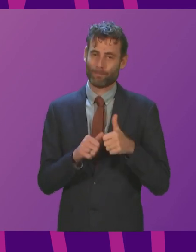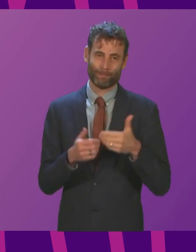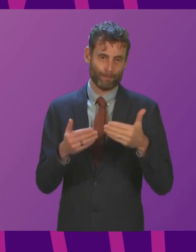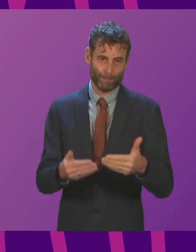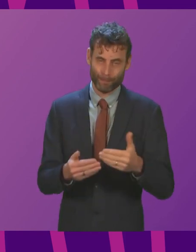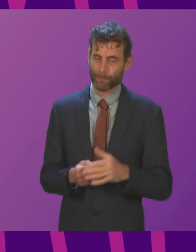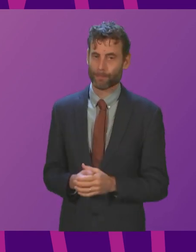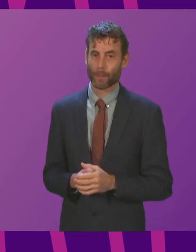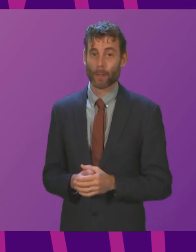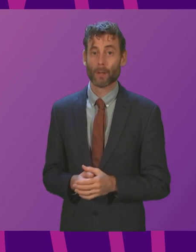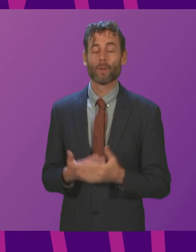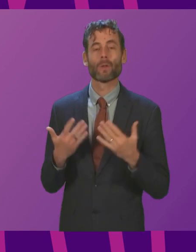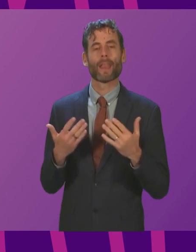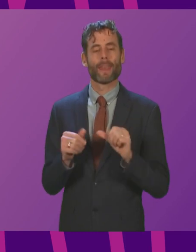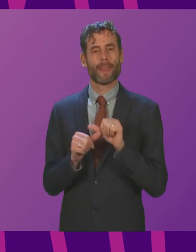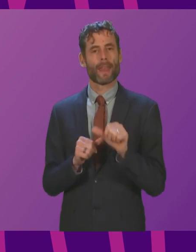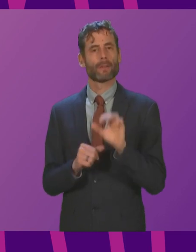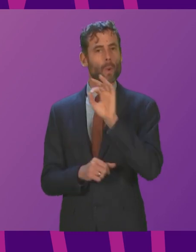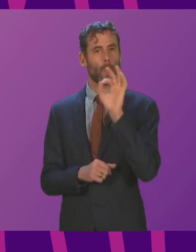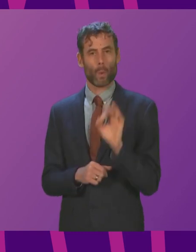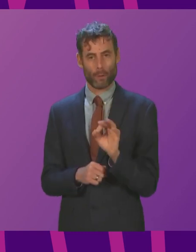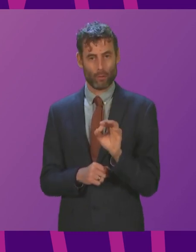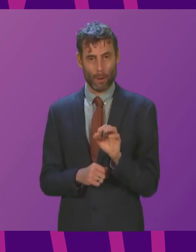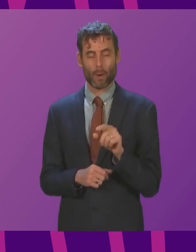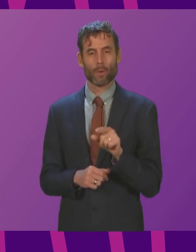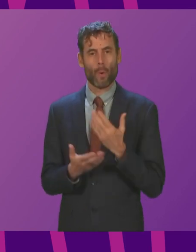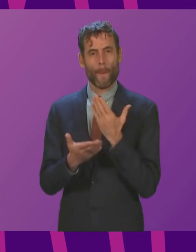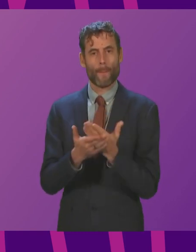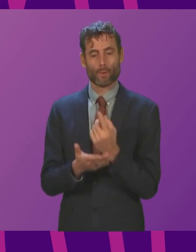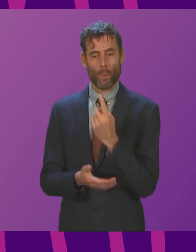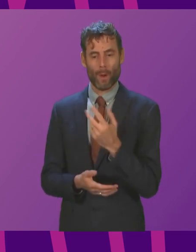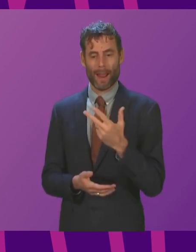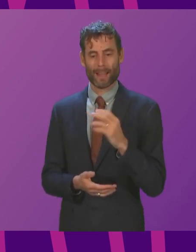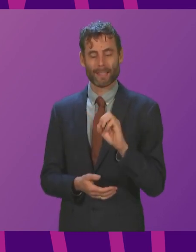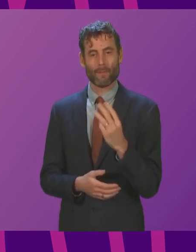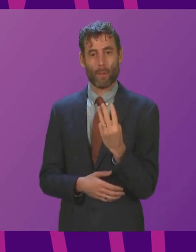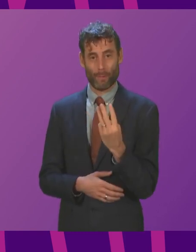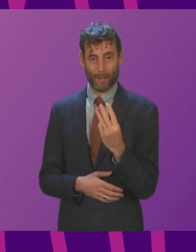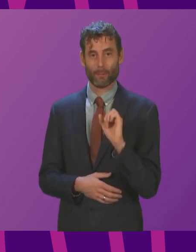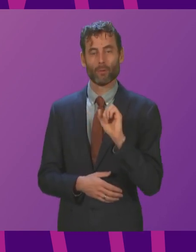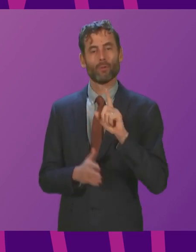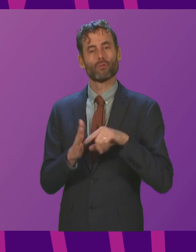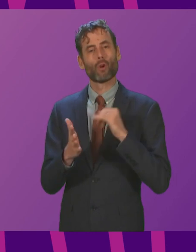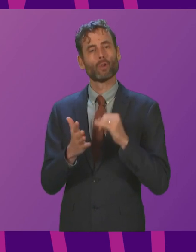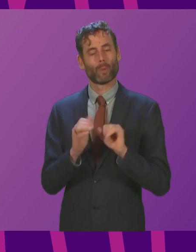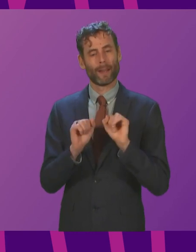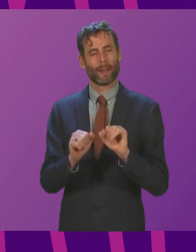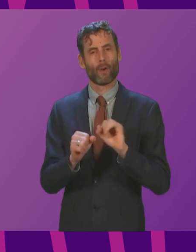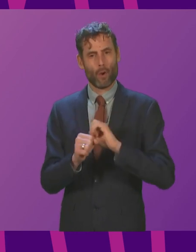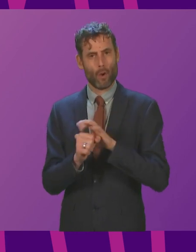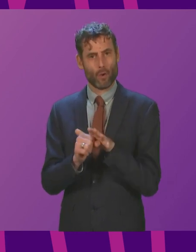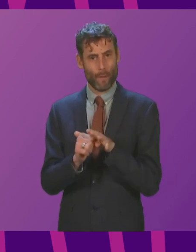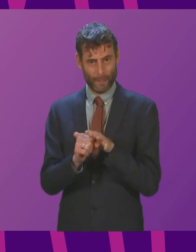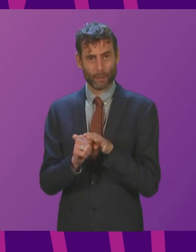not agreed. The next question is that motion 1803 in the name of John Swinney on COVID recovery strategy